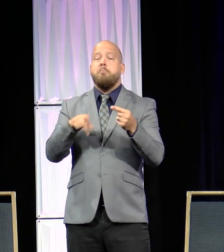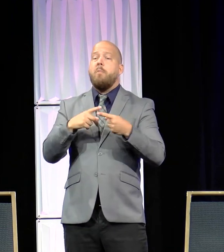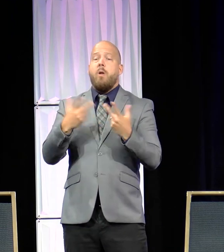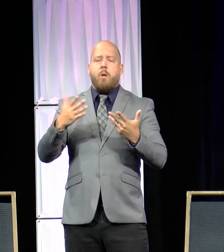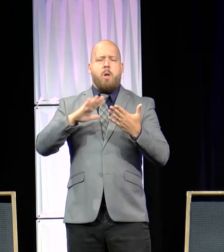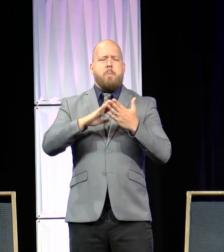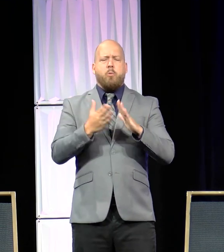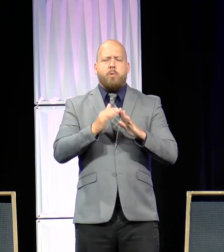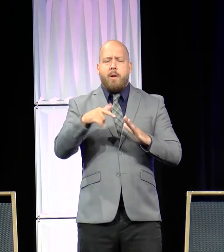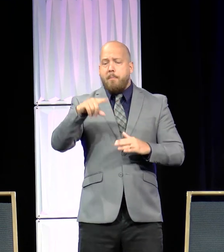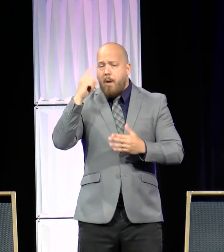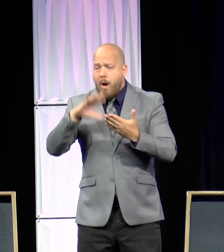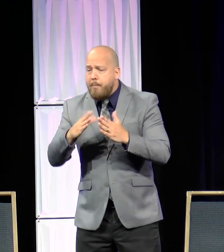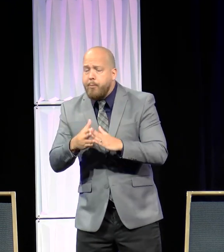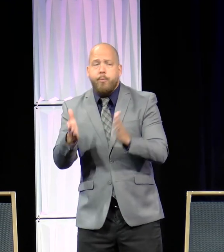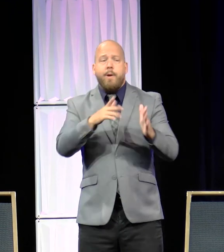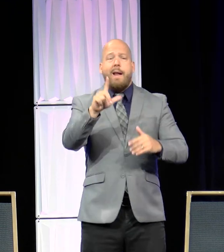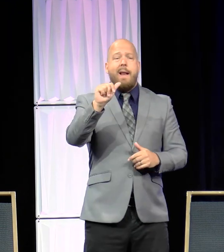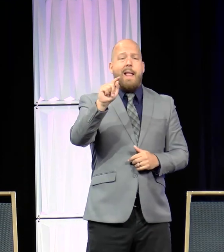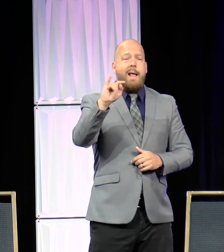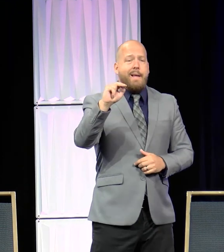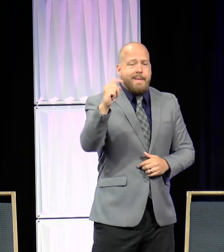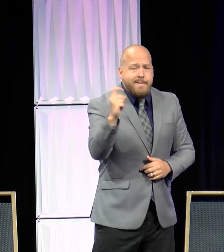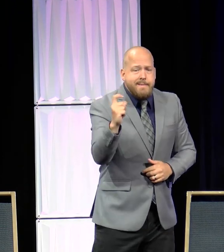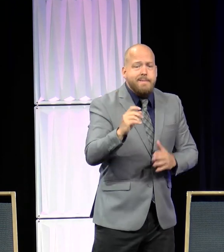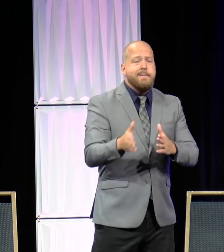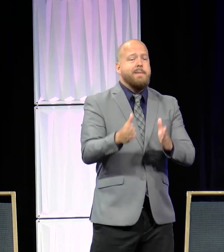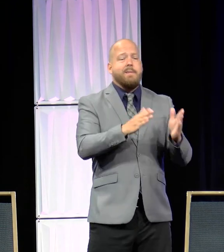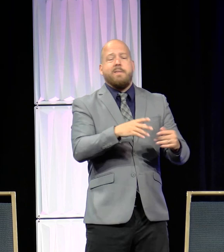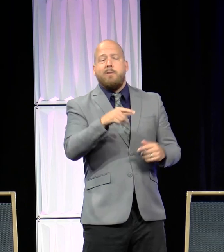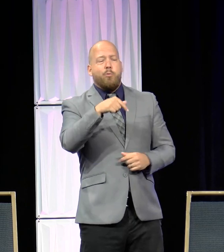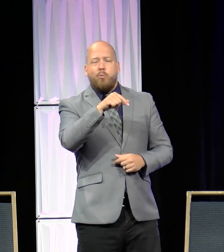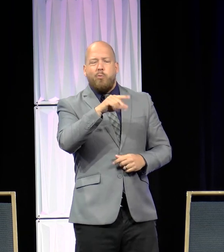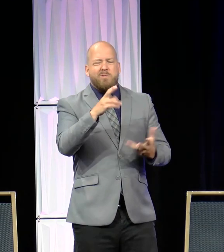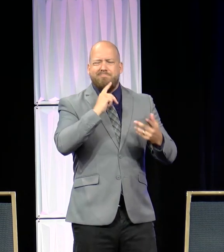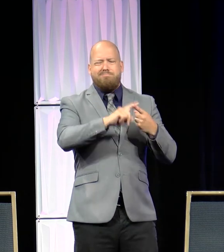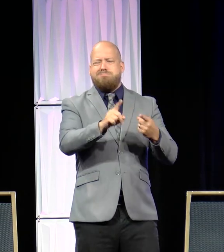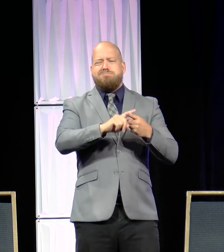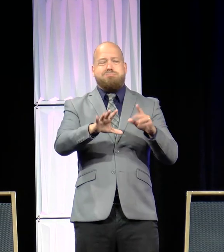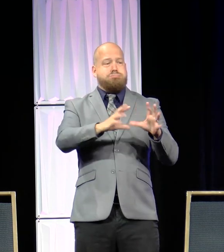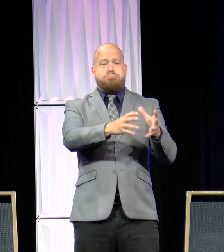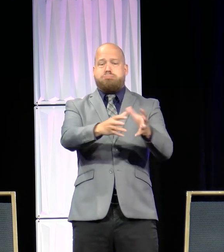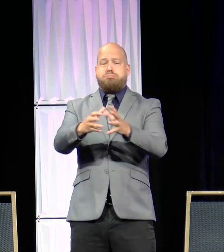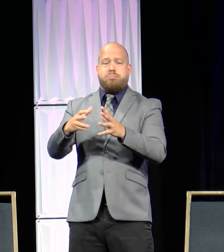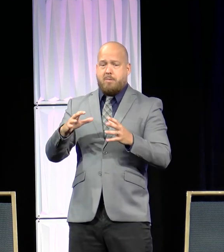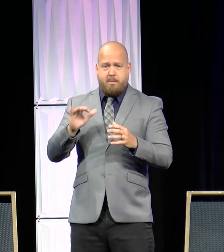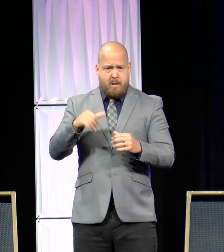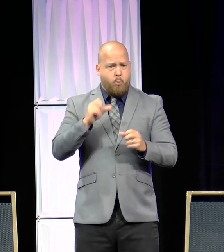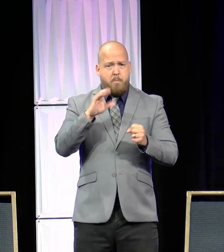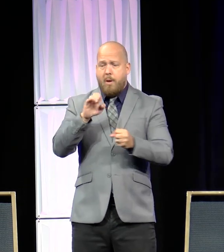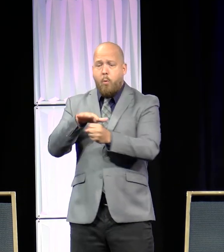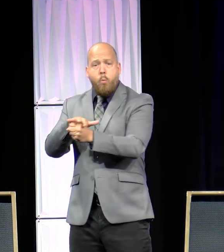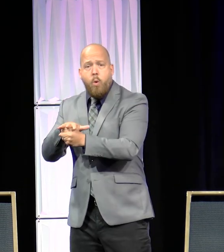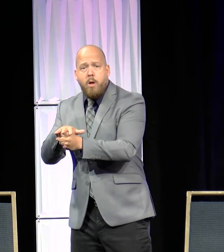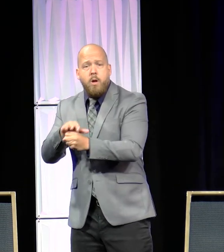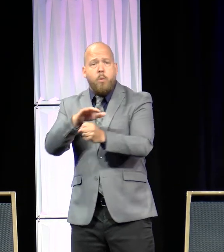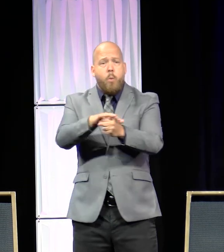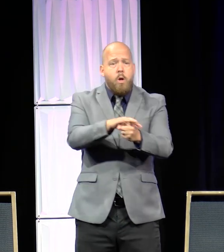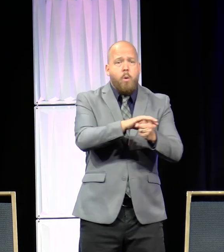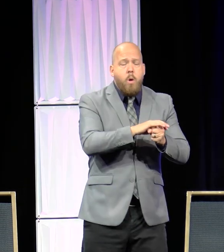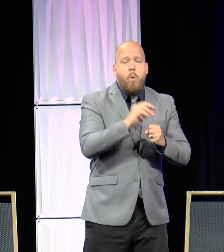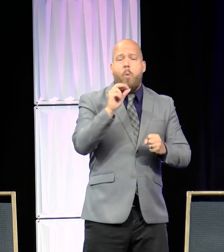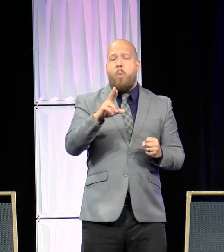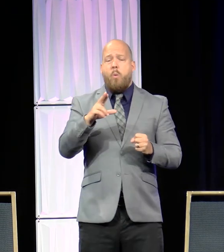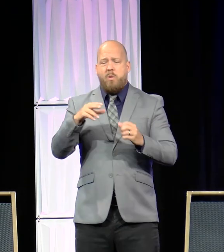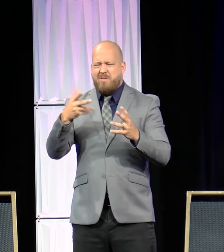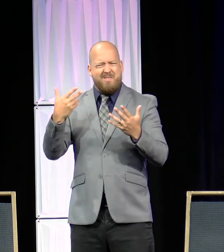It is or could be a geographical location, but it's way deeper than that. It's way deeper